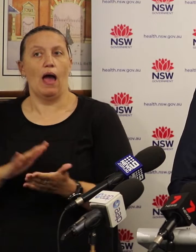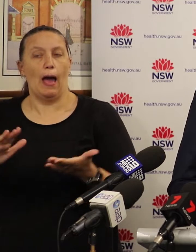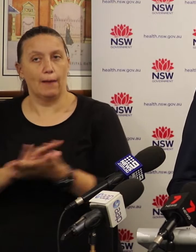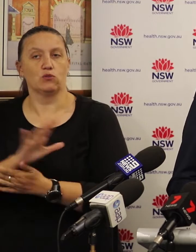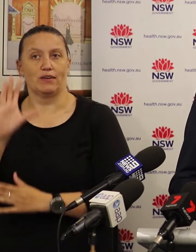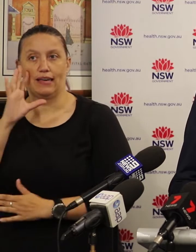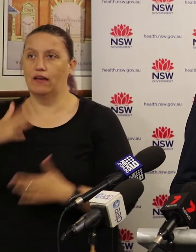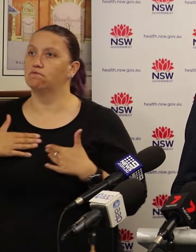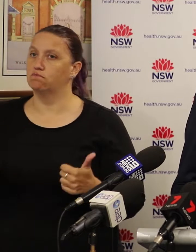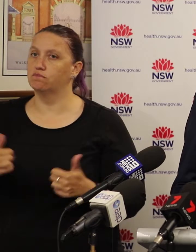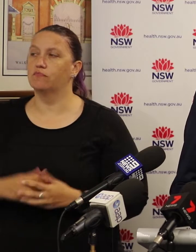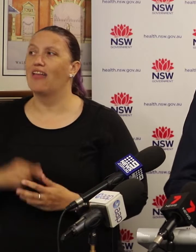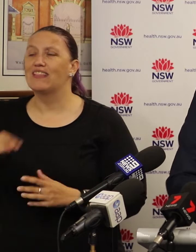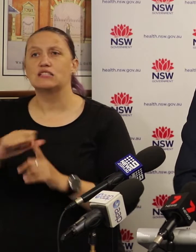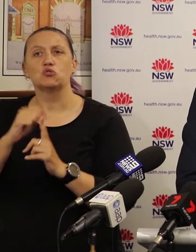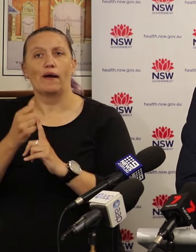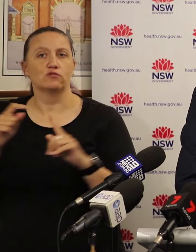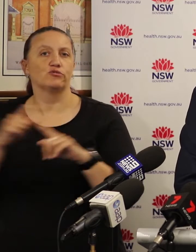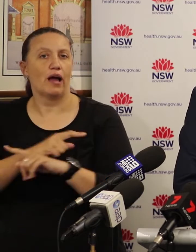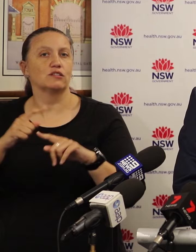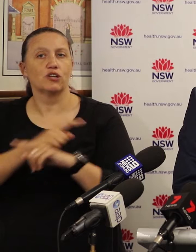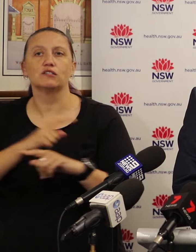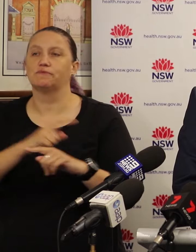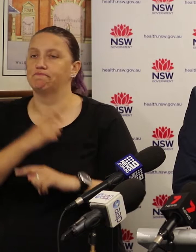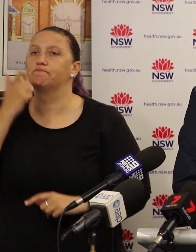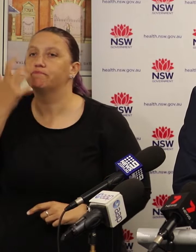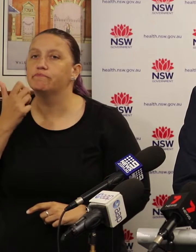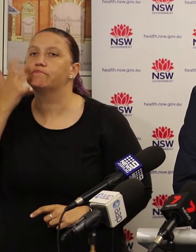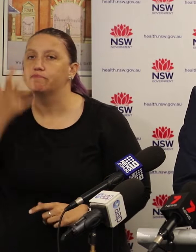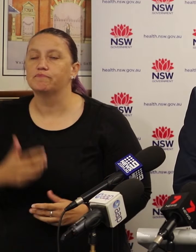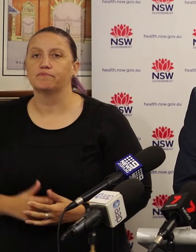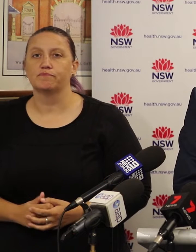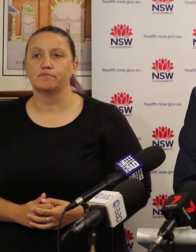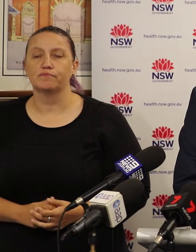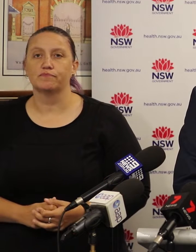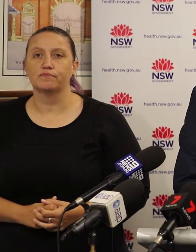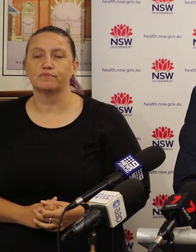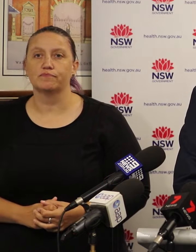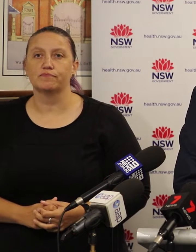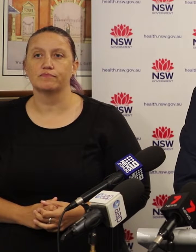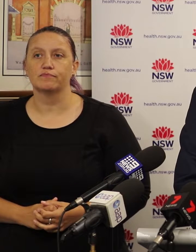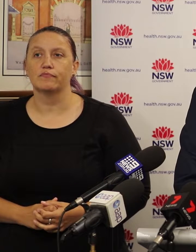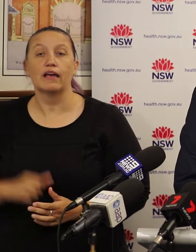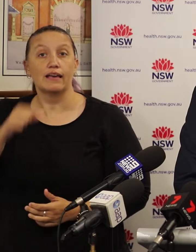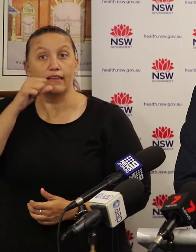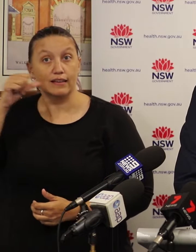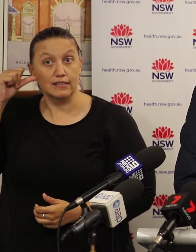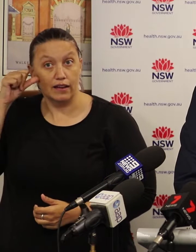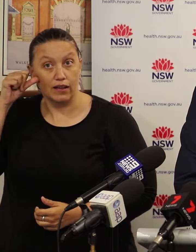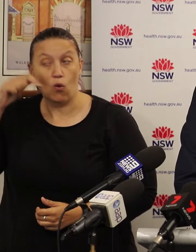It's a rolling situation though, and we have had the people who were referred to